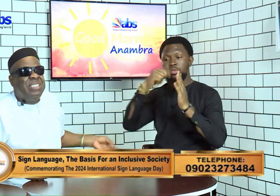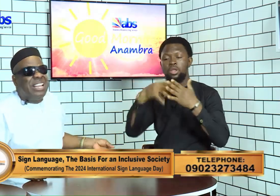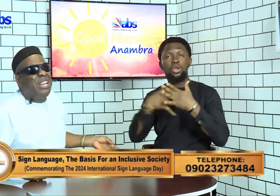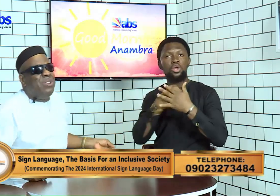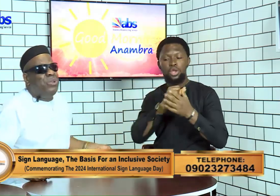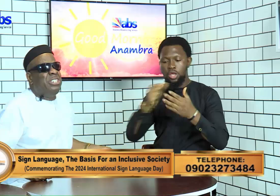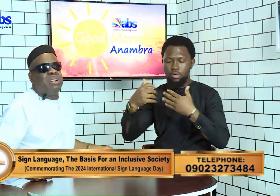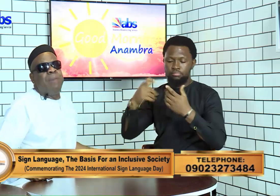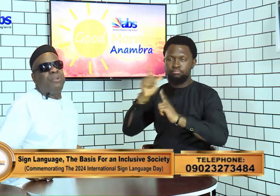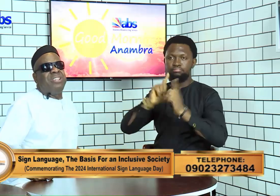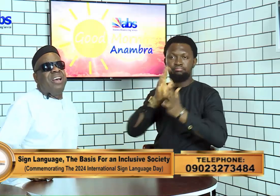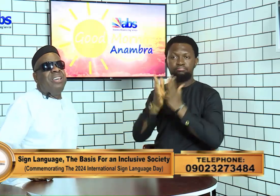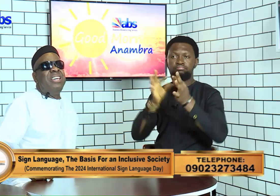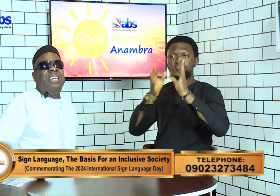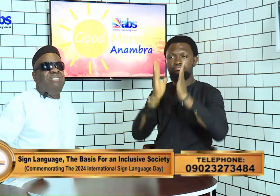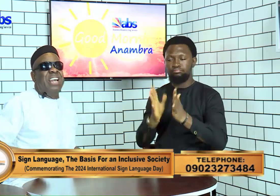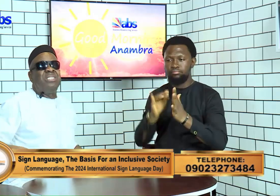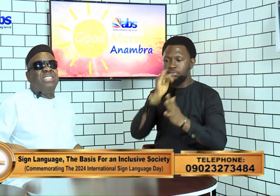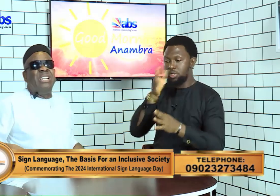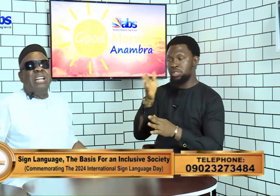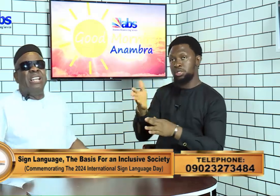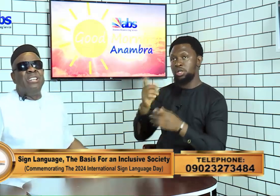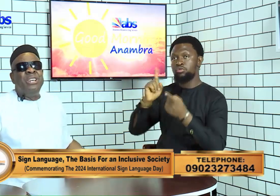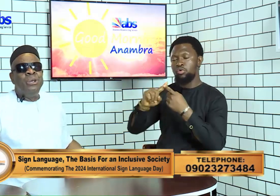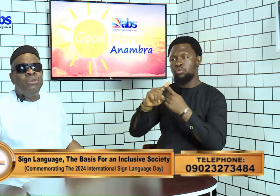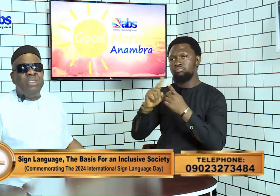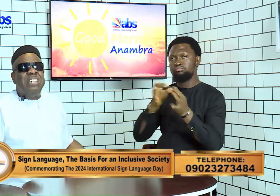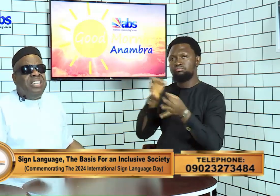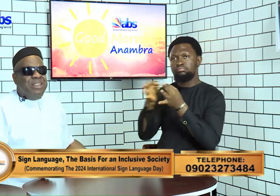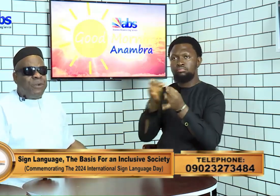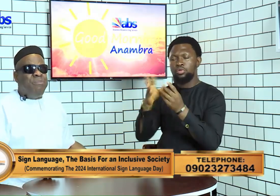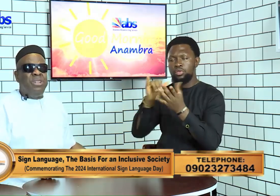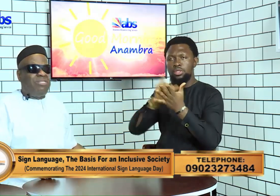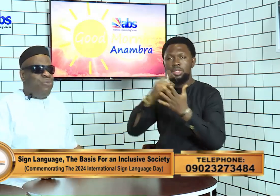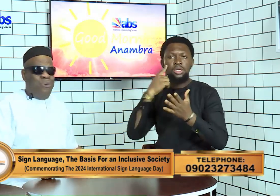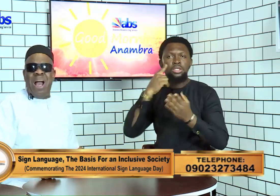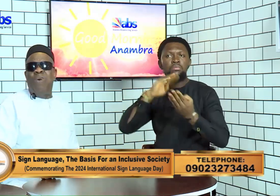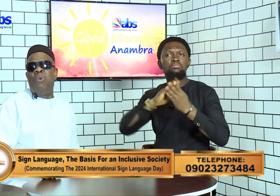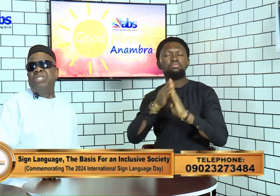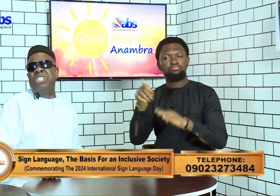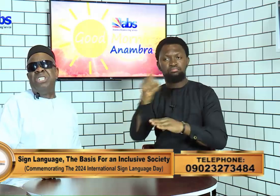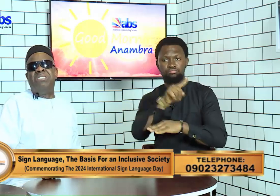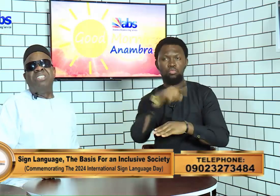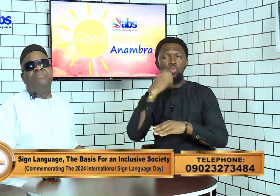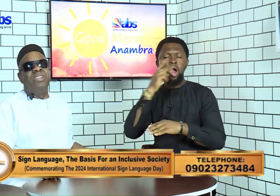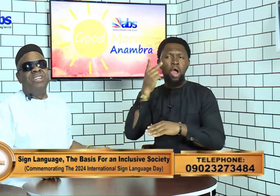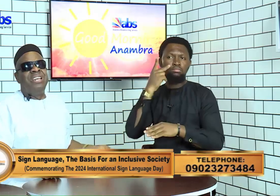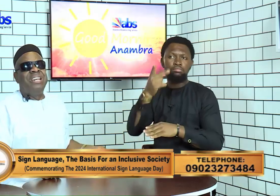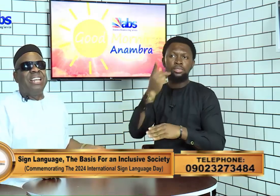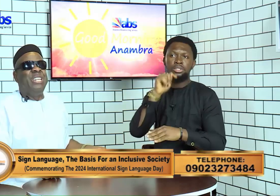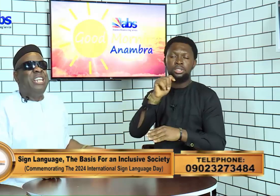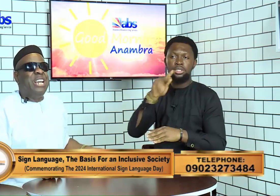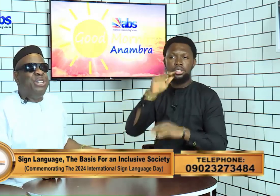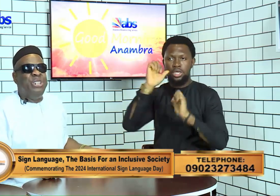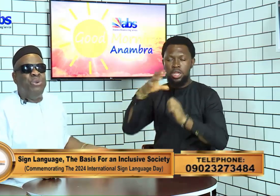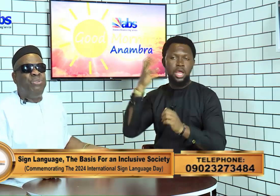a sign language interpreter is there signaling so that the deaf community who are watching the TV